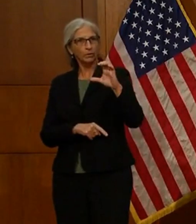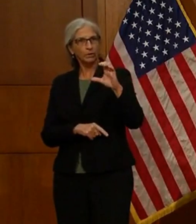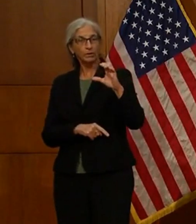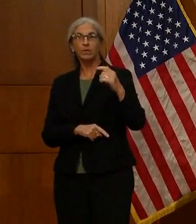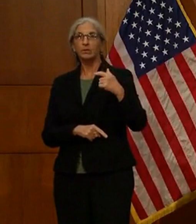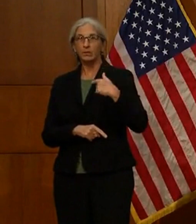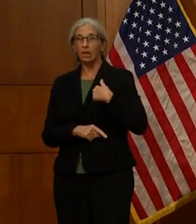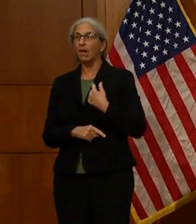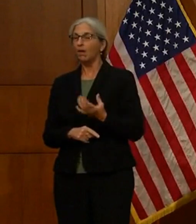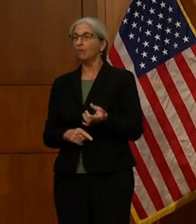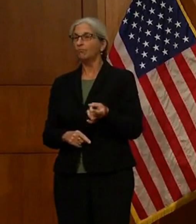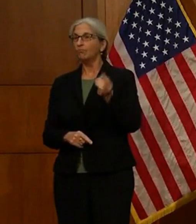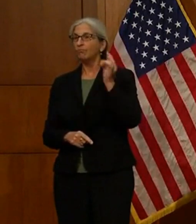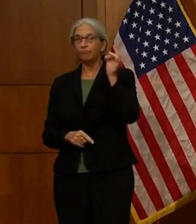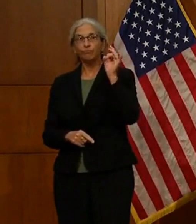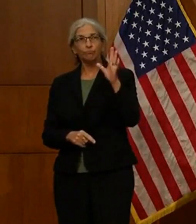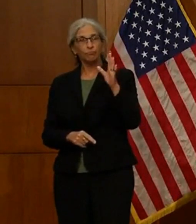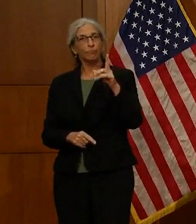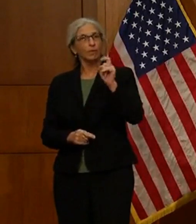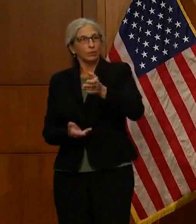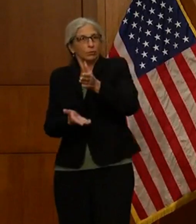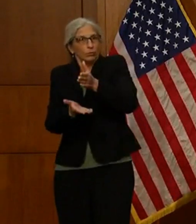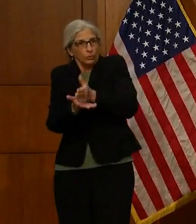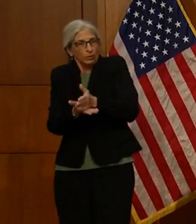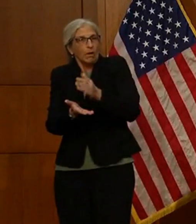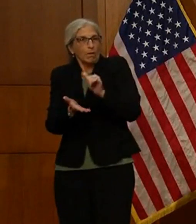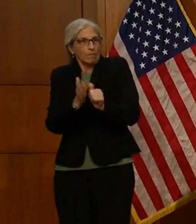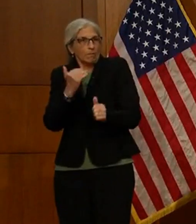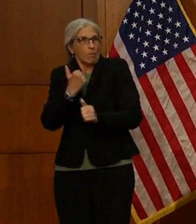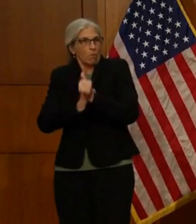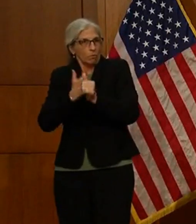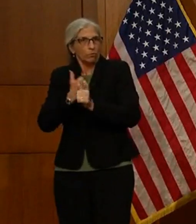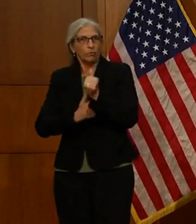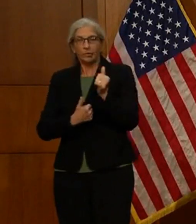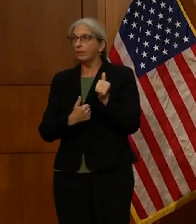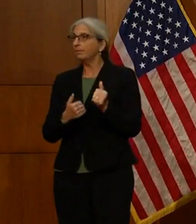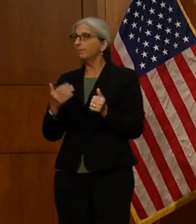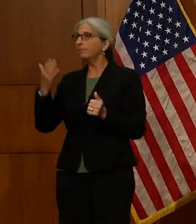I regret, and it needs to stop.